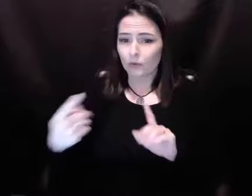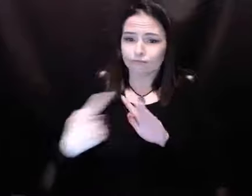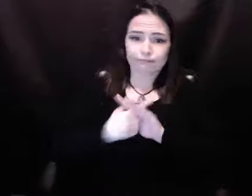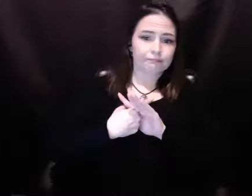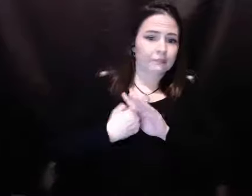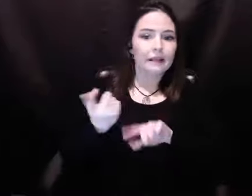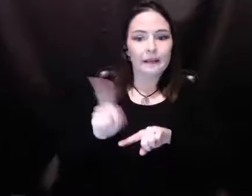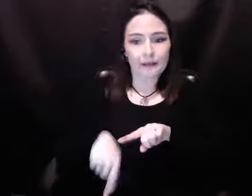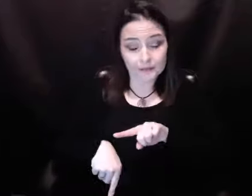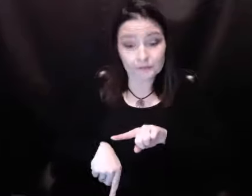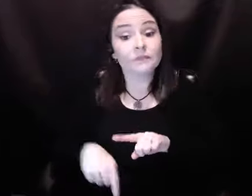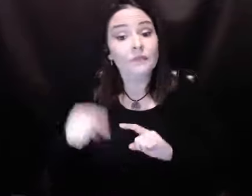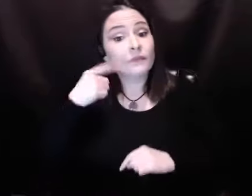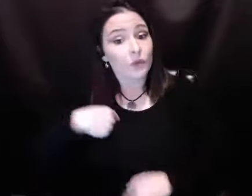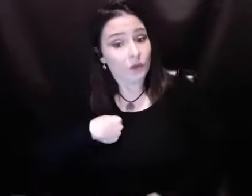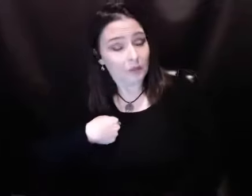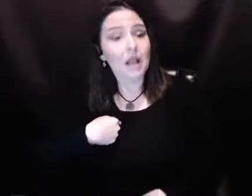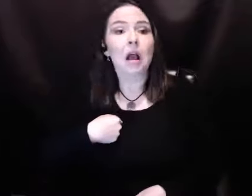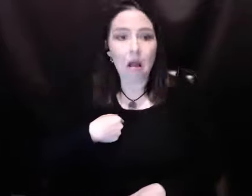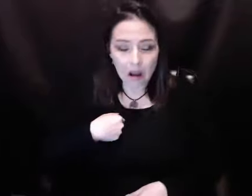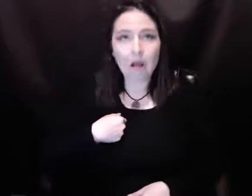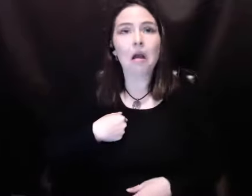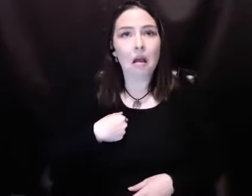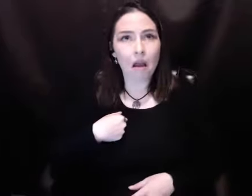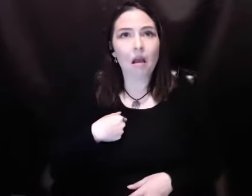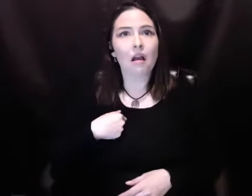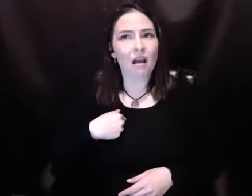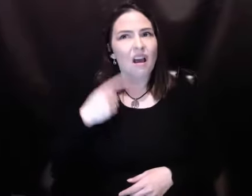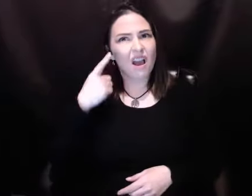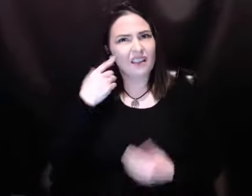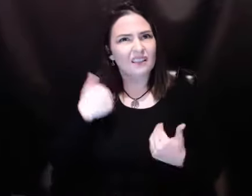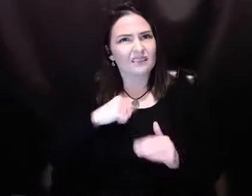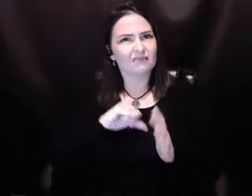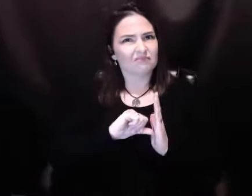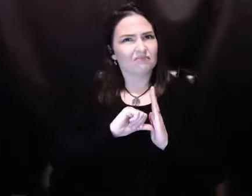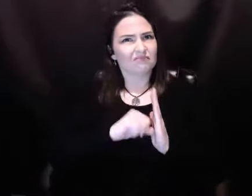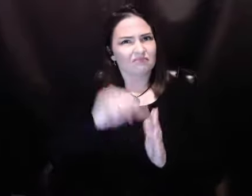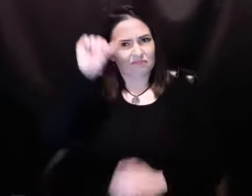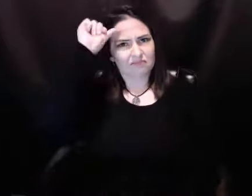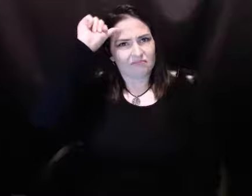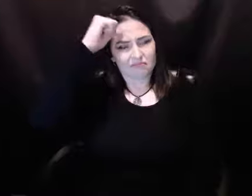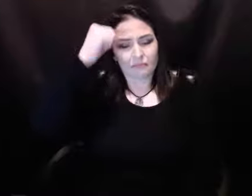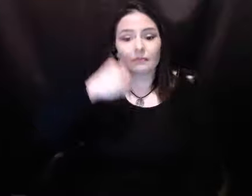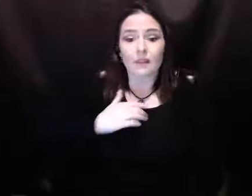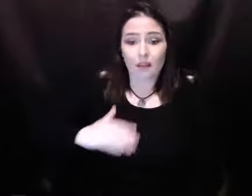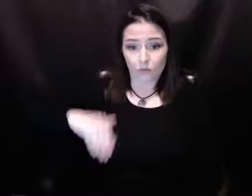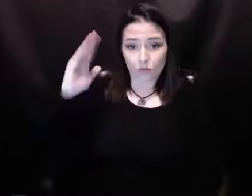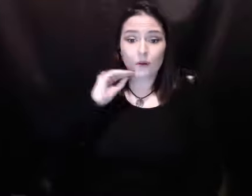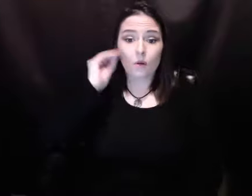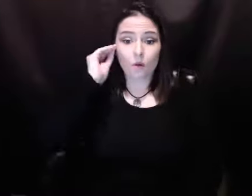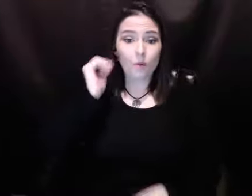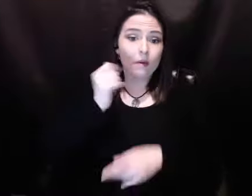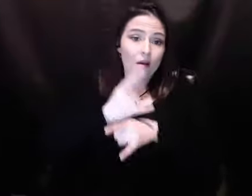It means that I know my own limits and take care of myself by respecting them. The focus today is on me.